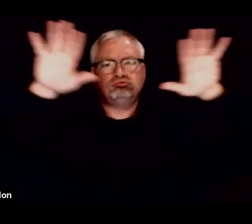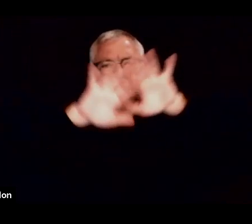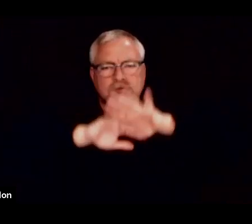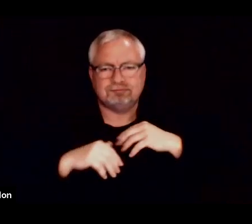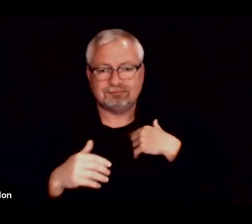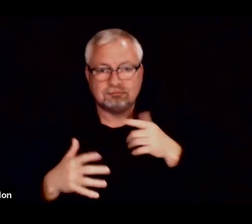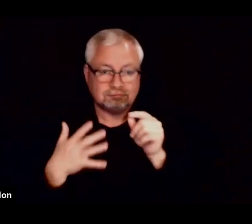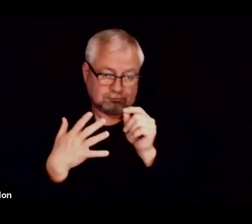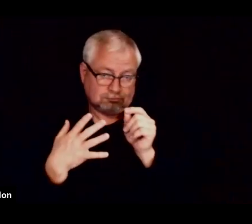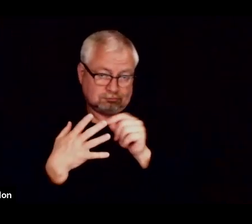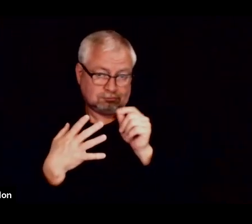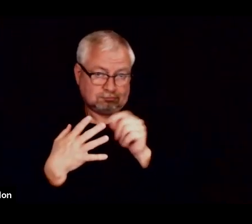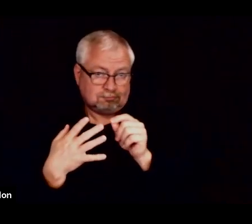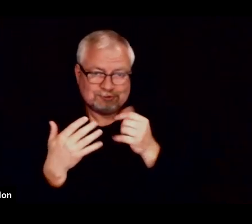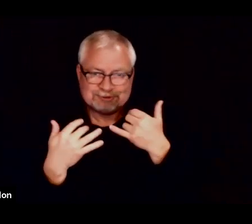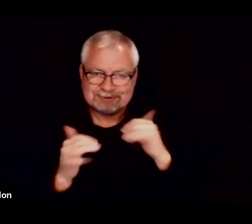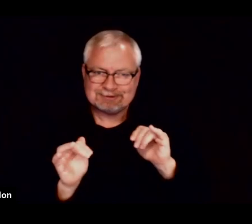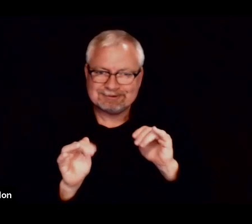positive predictive value,